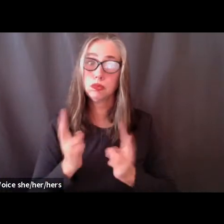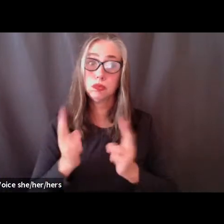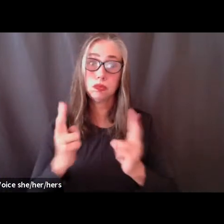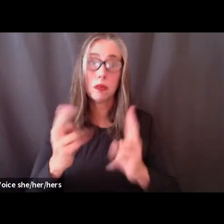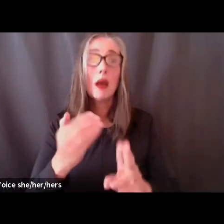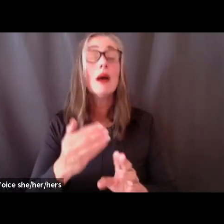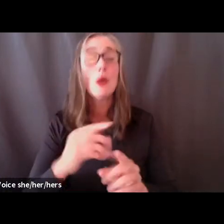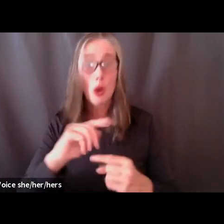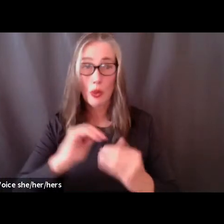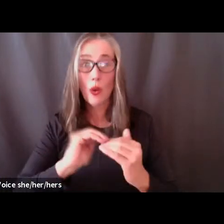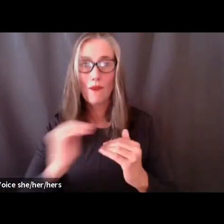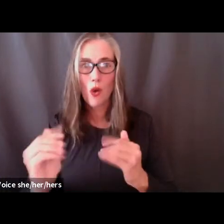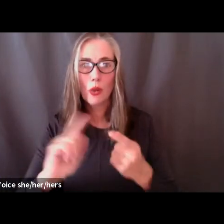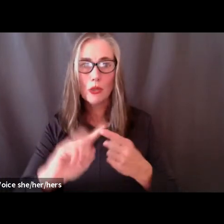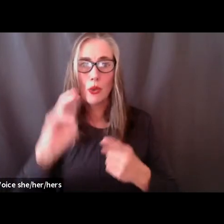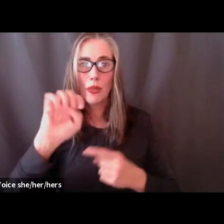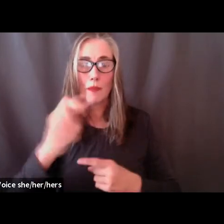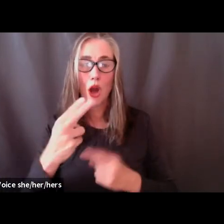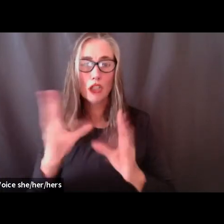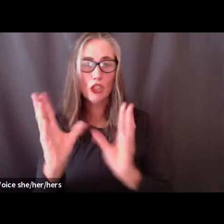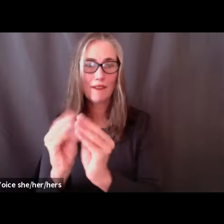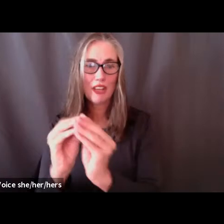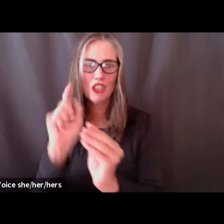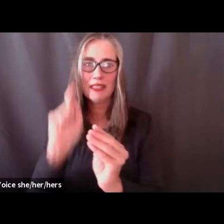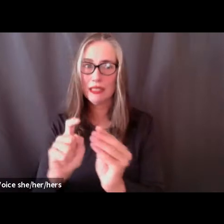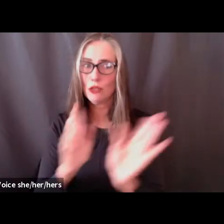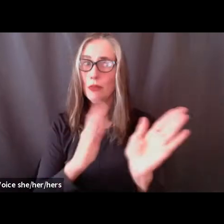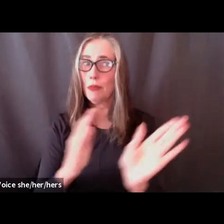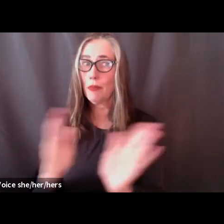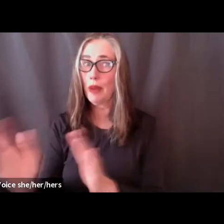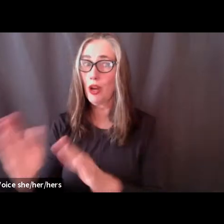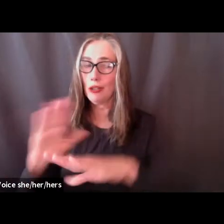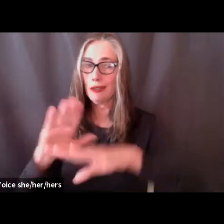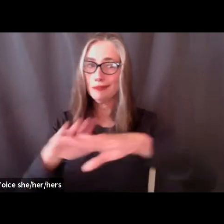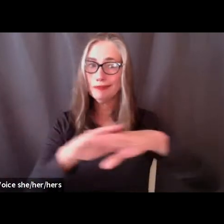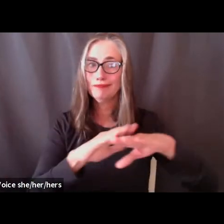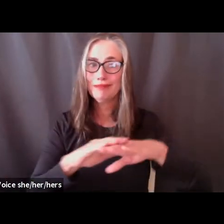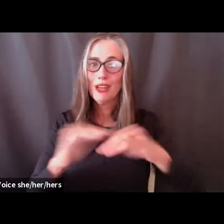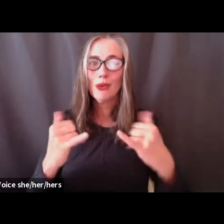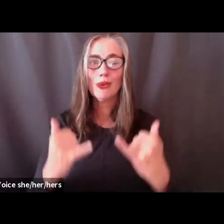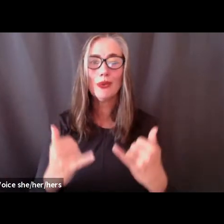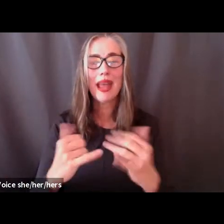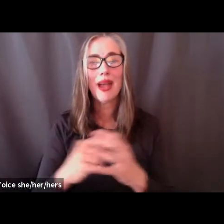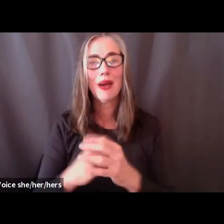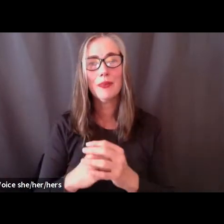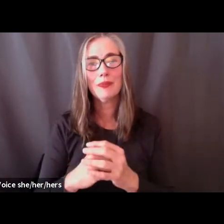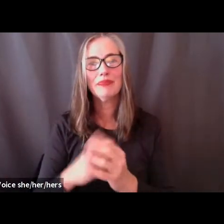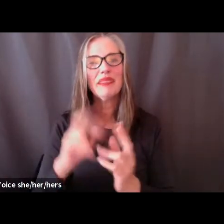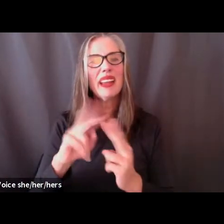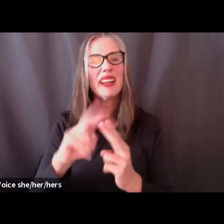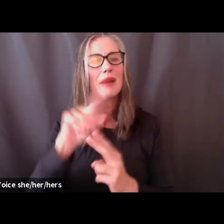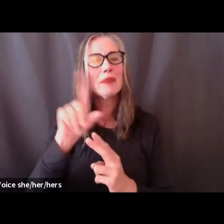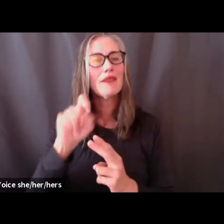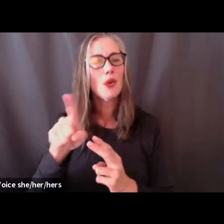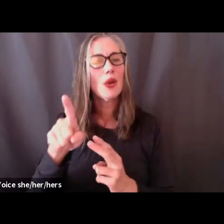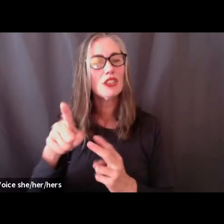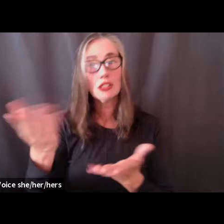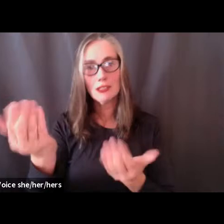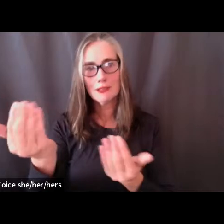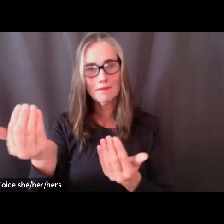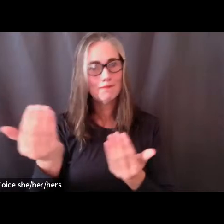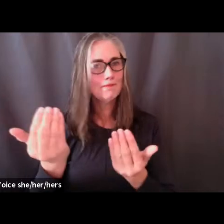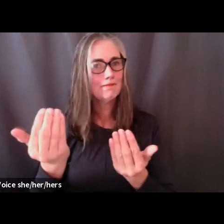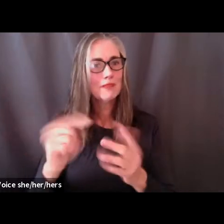just want we all wanted people to be aware of this. So at this time, I will take a couple of questions. We'll start